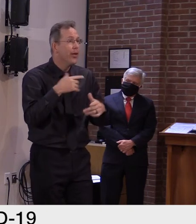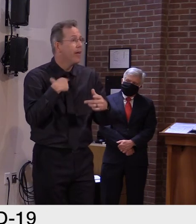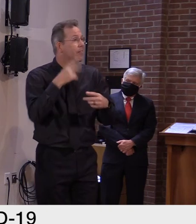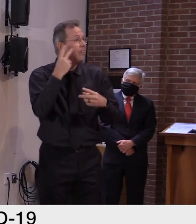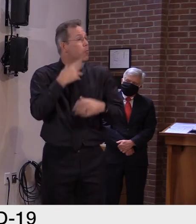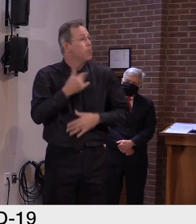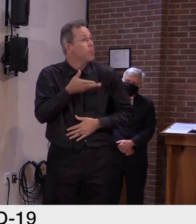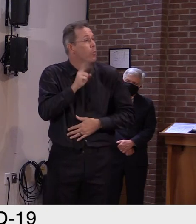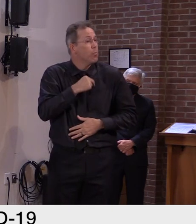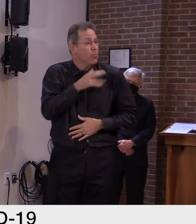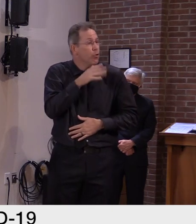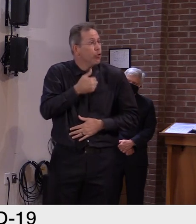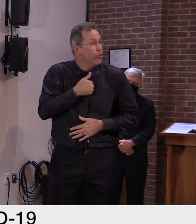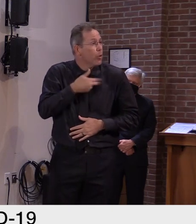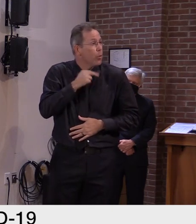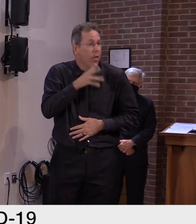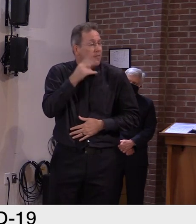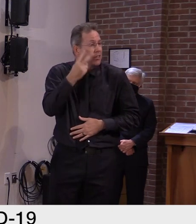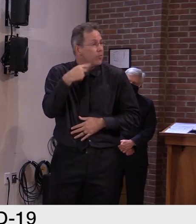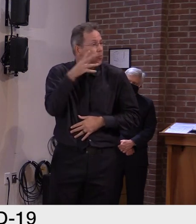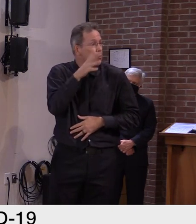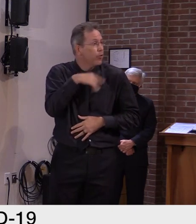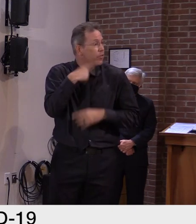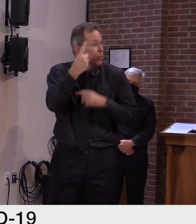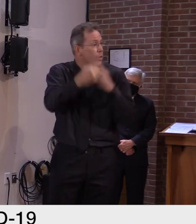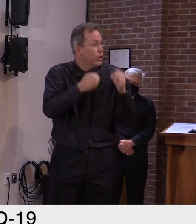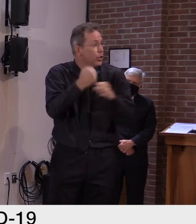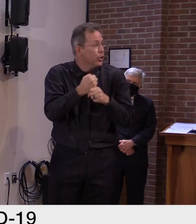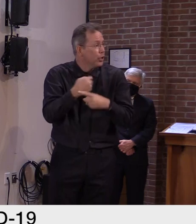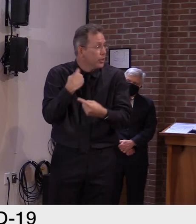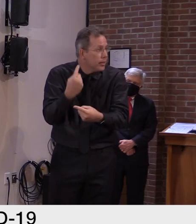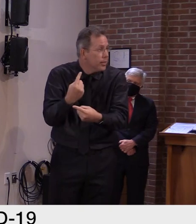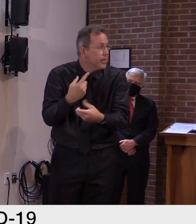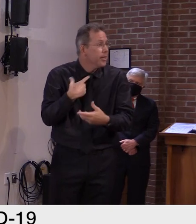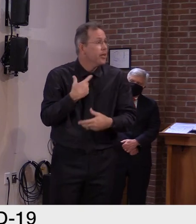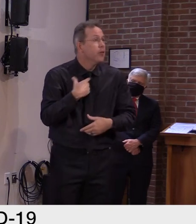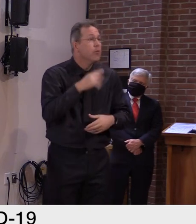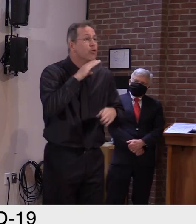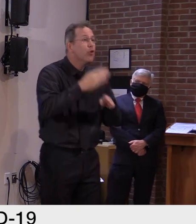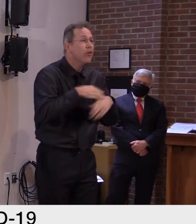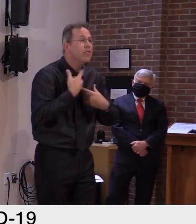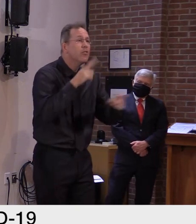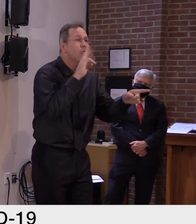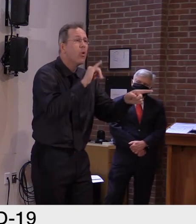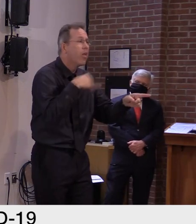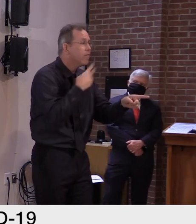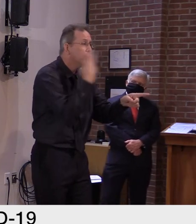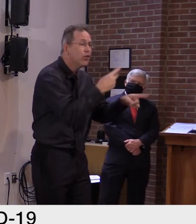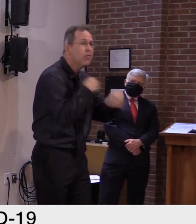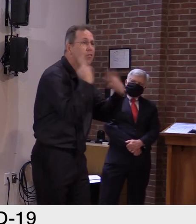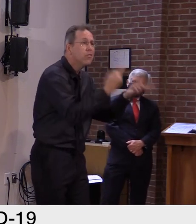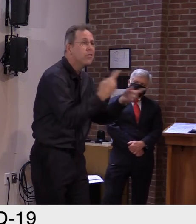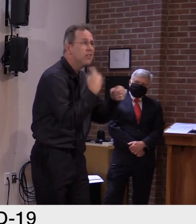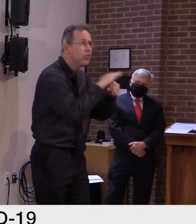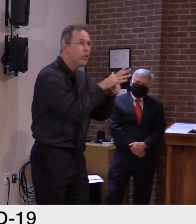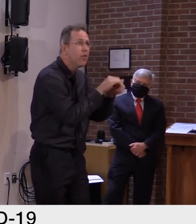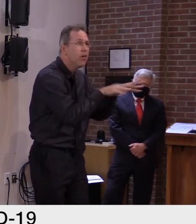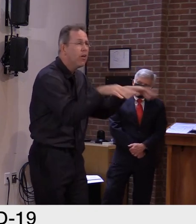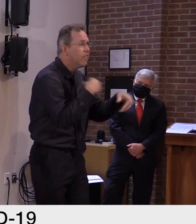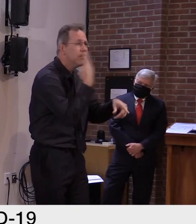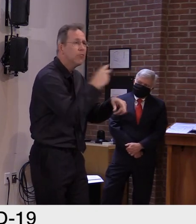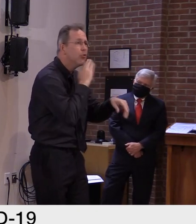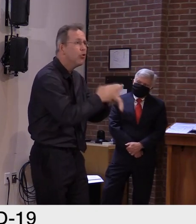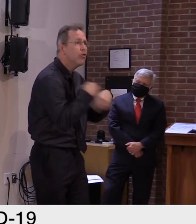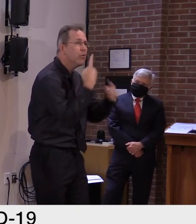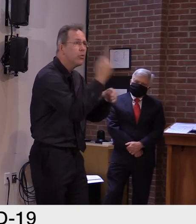a year. I have a daughter who lives in Rhode Island. I haven't seen her since this pandemic started, probably almost a year as